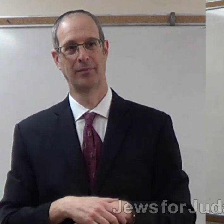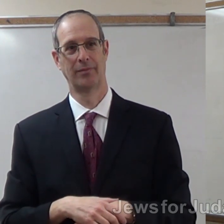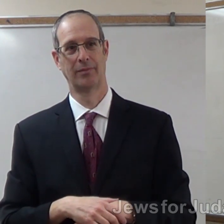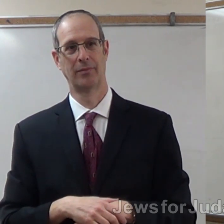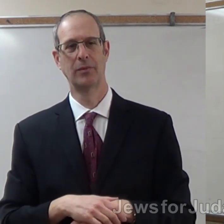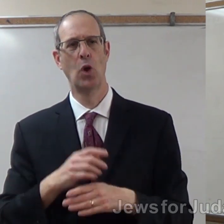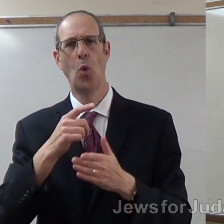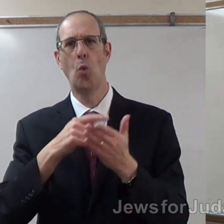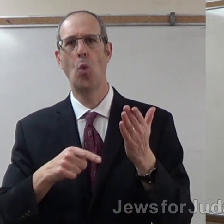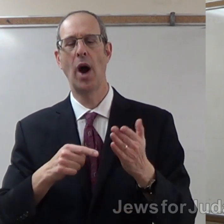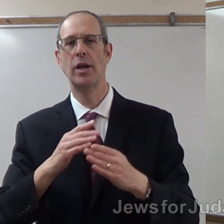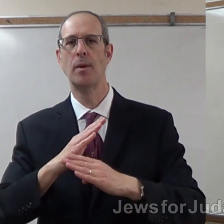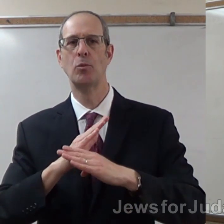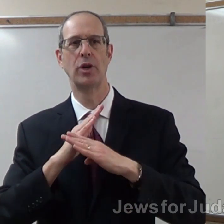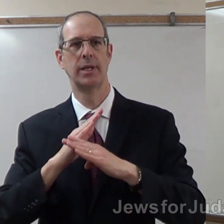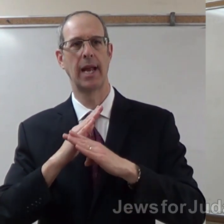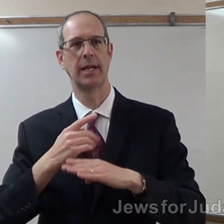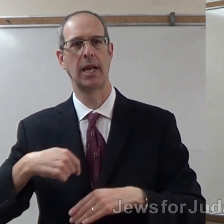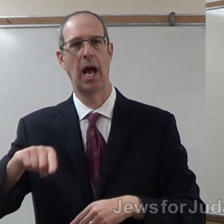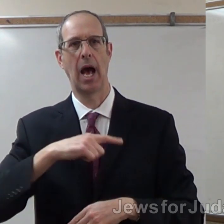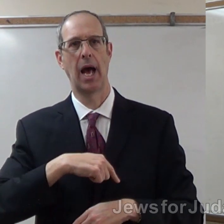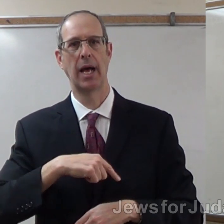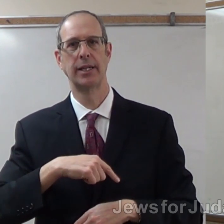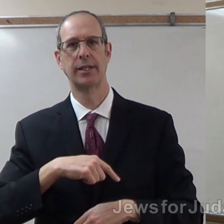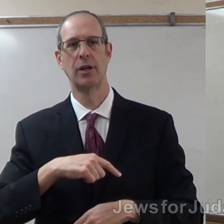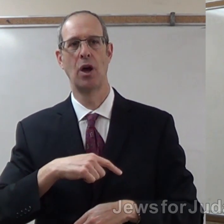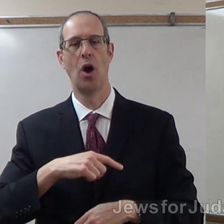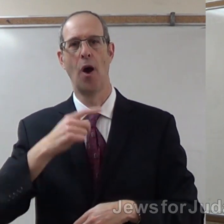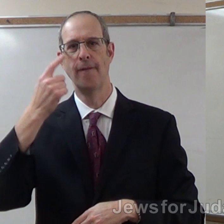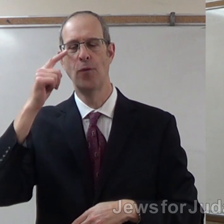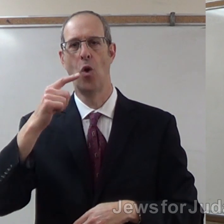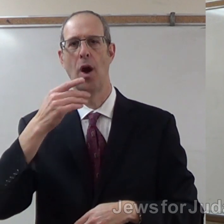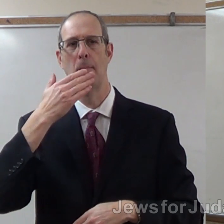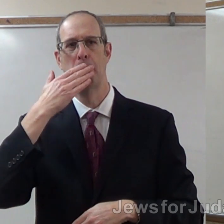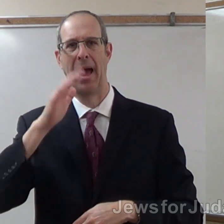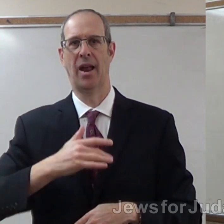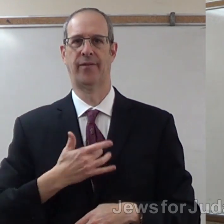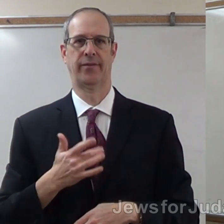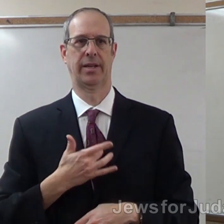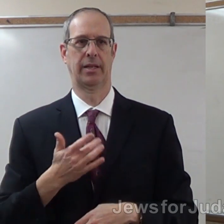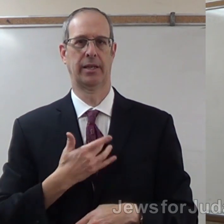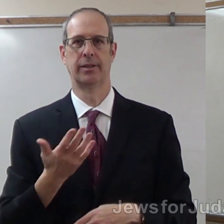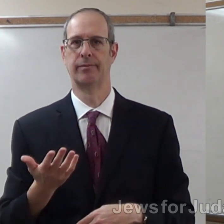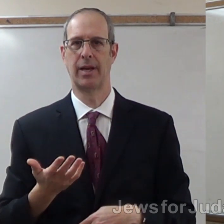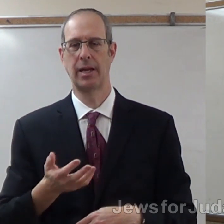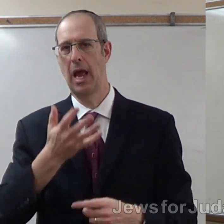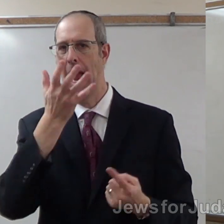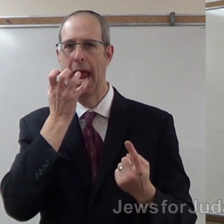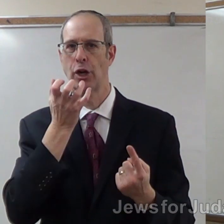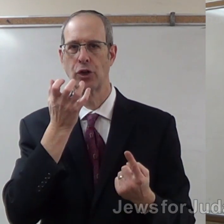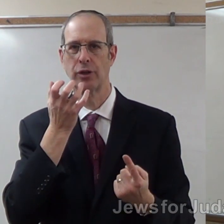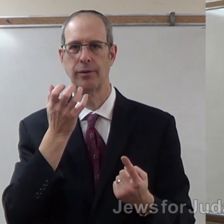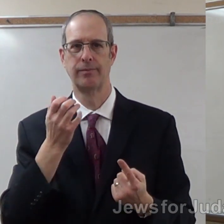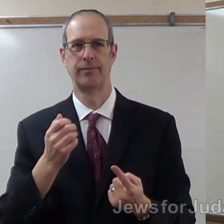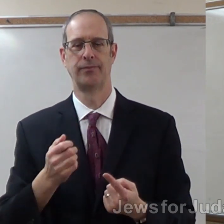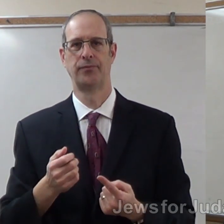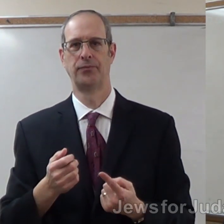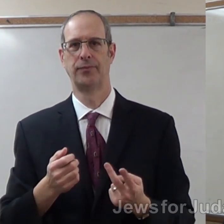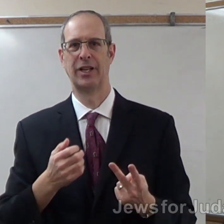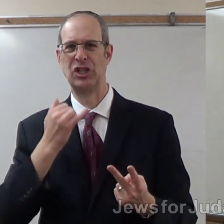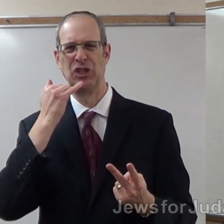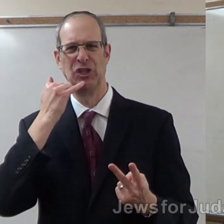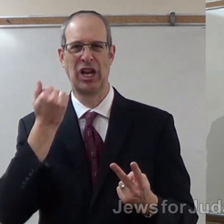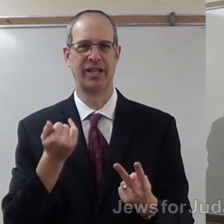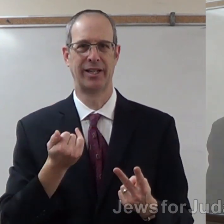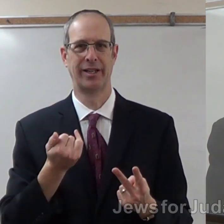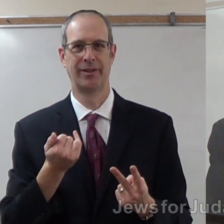So what is it that protects us against bad emotions, like anger, like